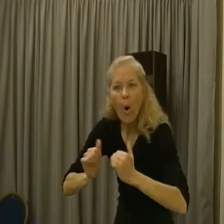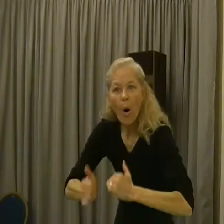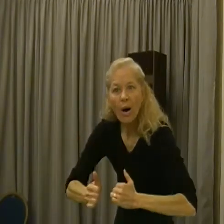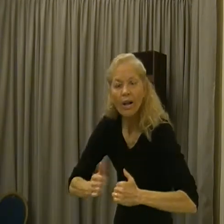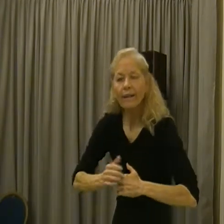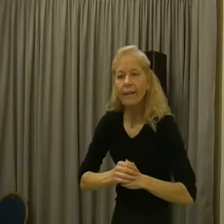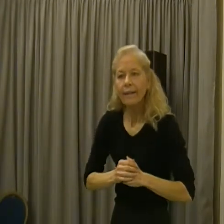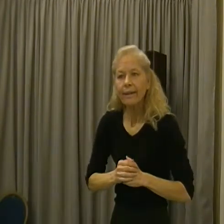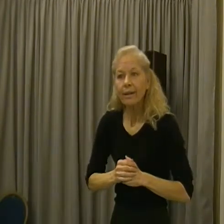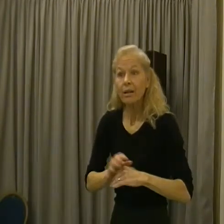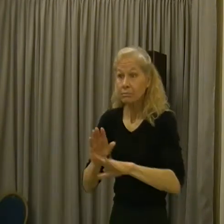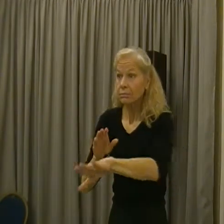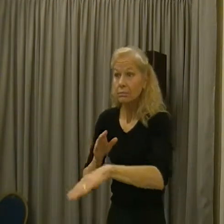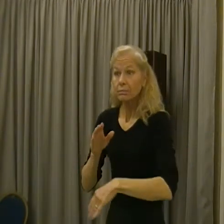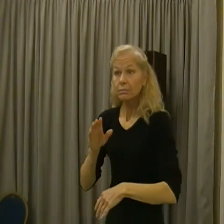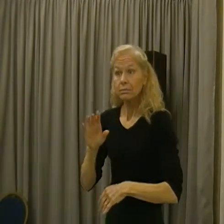There were those kind of games